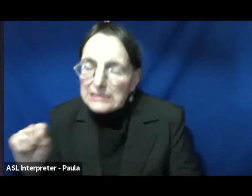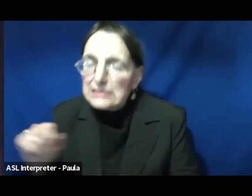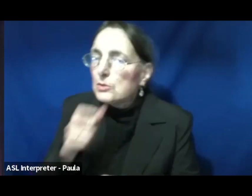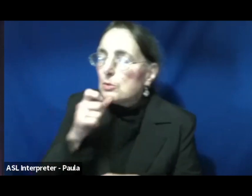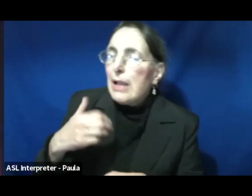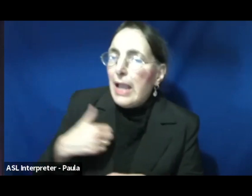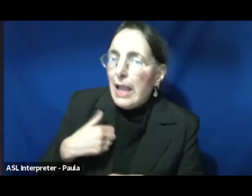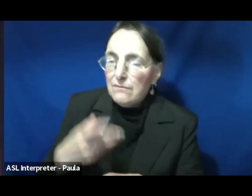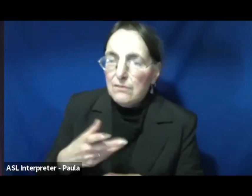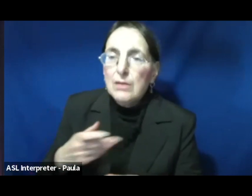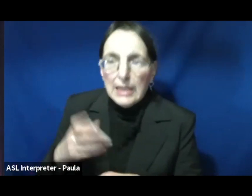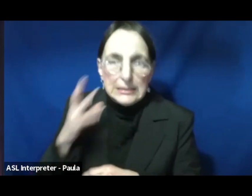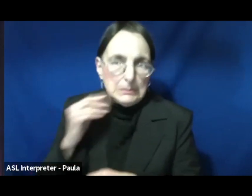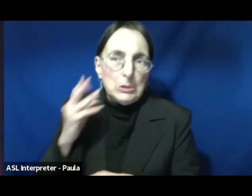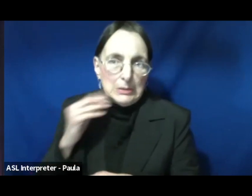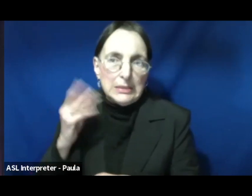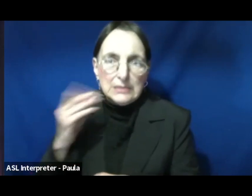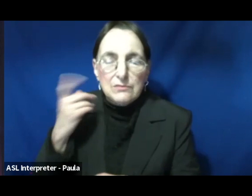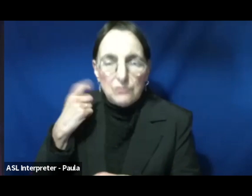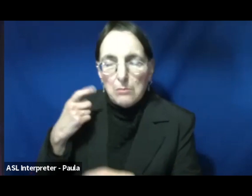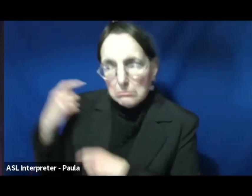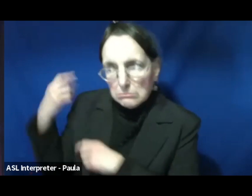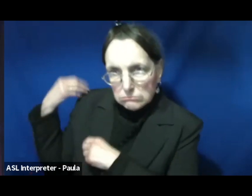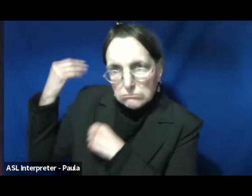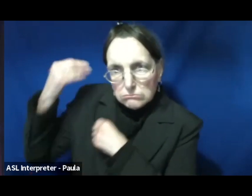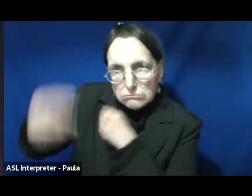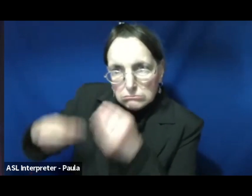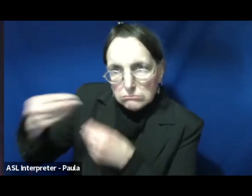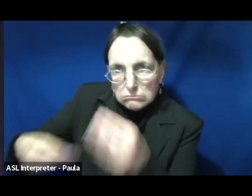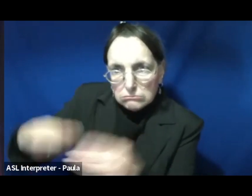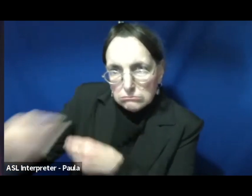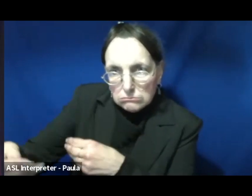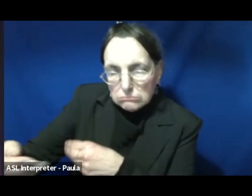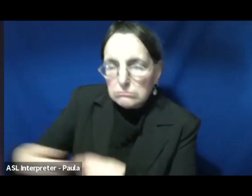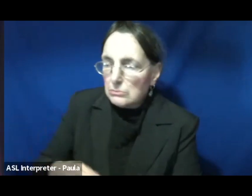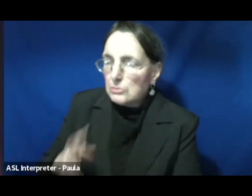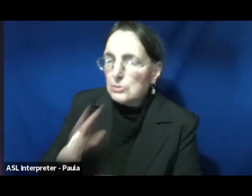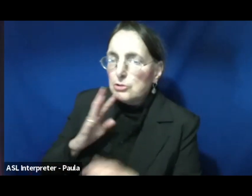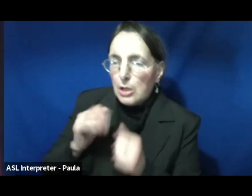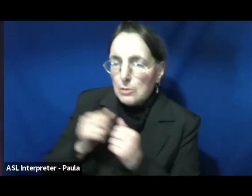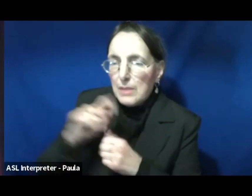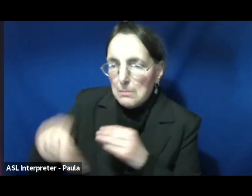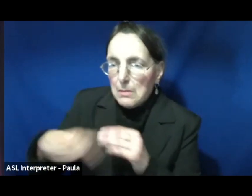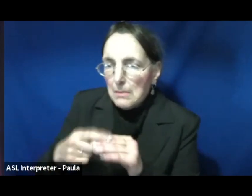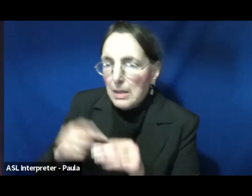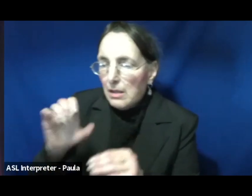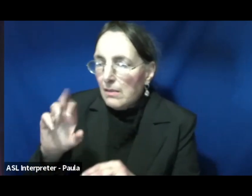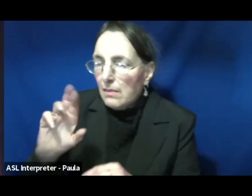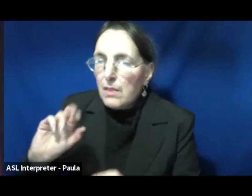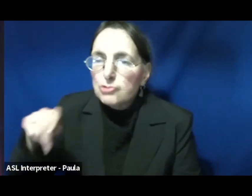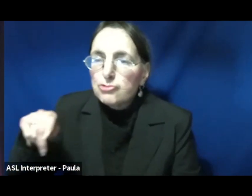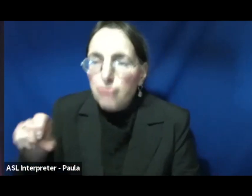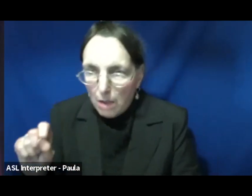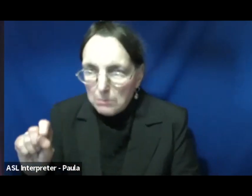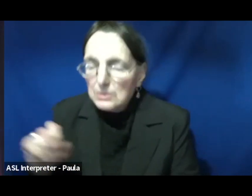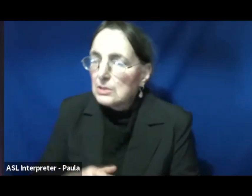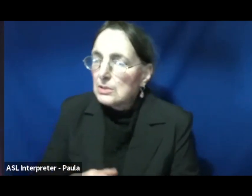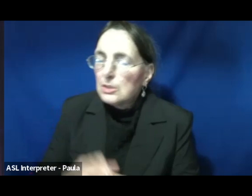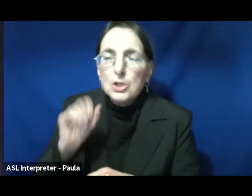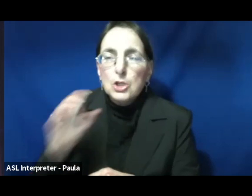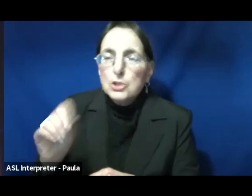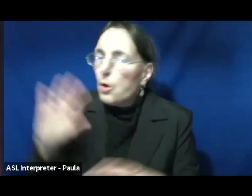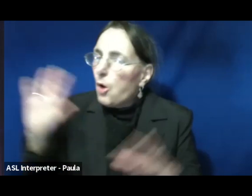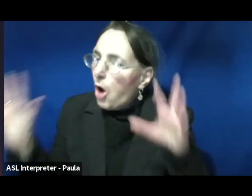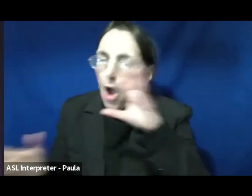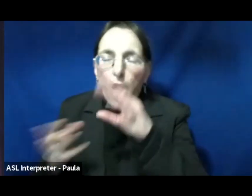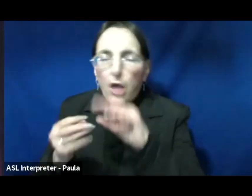crop. I had to talk to them about this crop so I can square that what I know from agronomy. Does that make sense? So all of that information